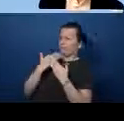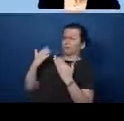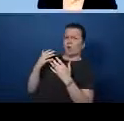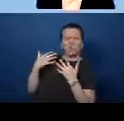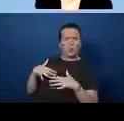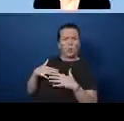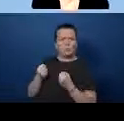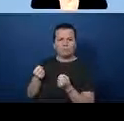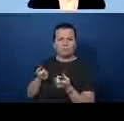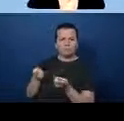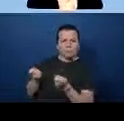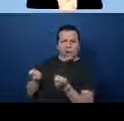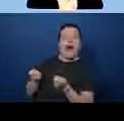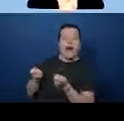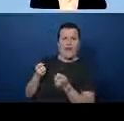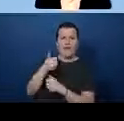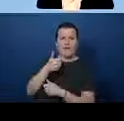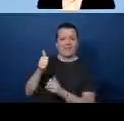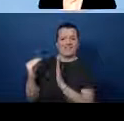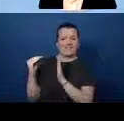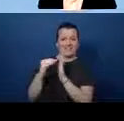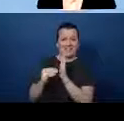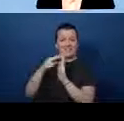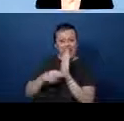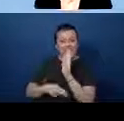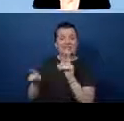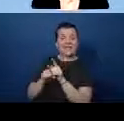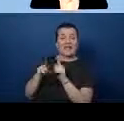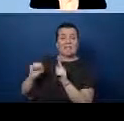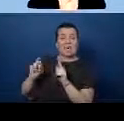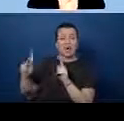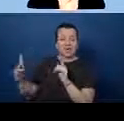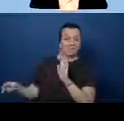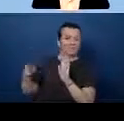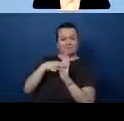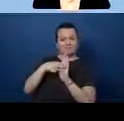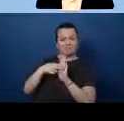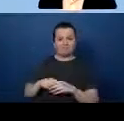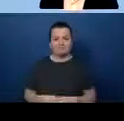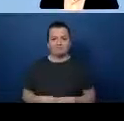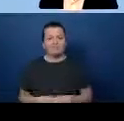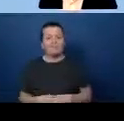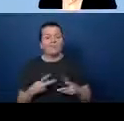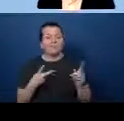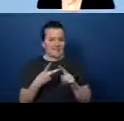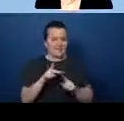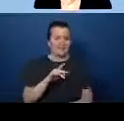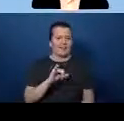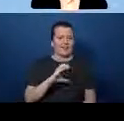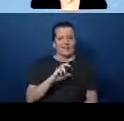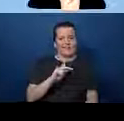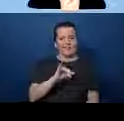panelist is Kiki Namuya. He's a disability rights activist in